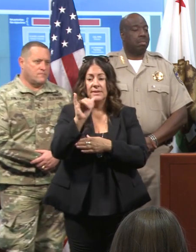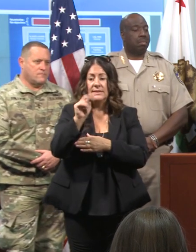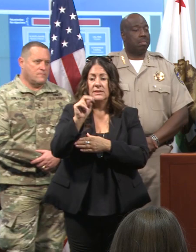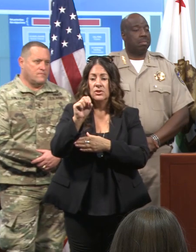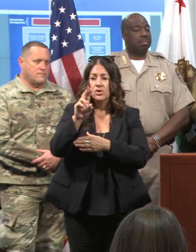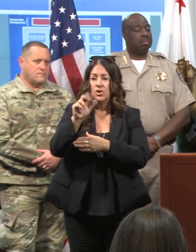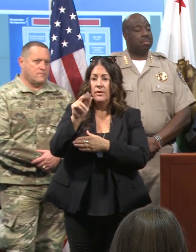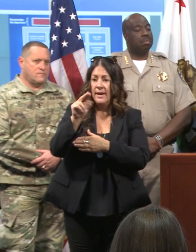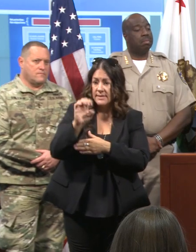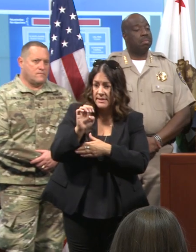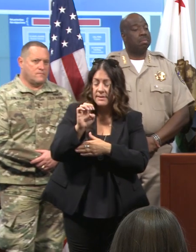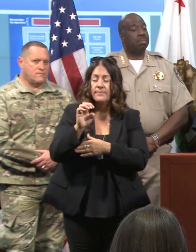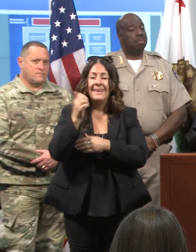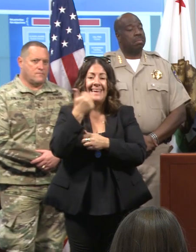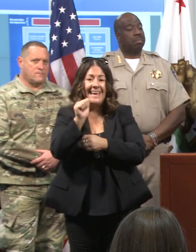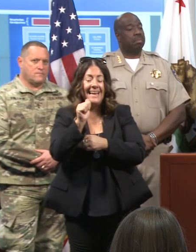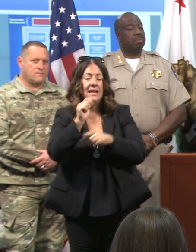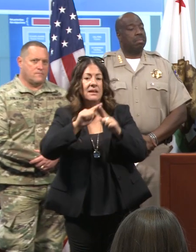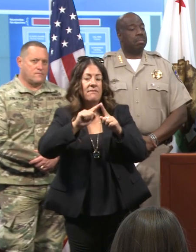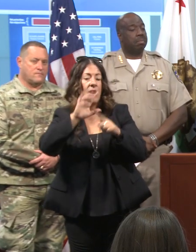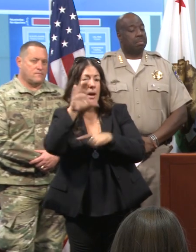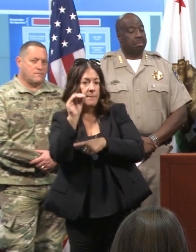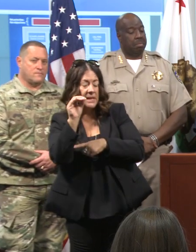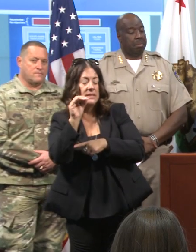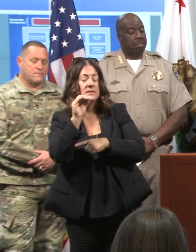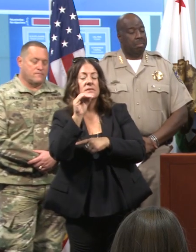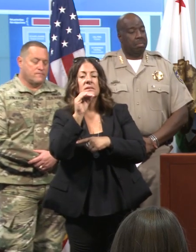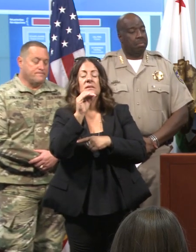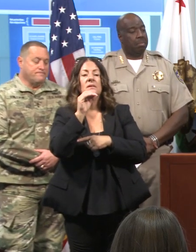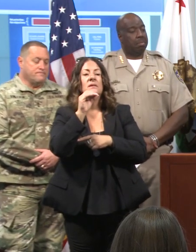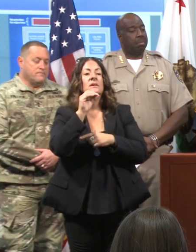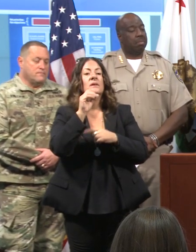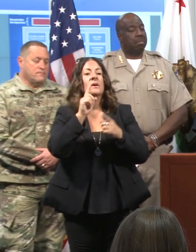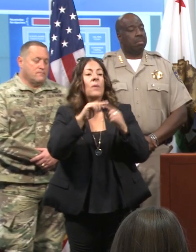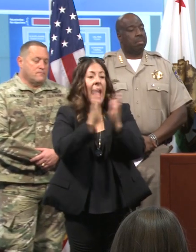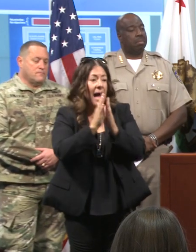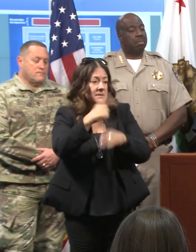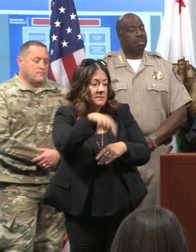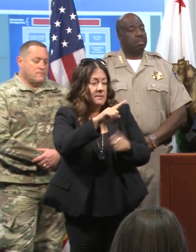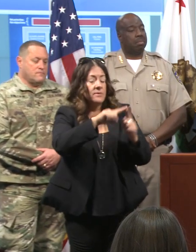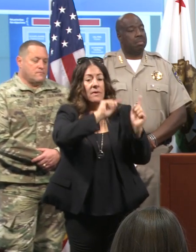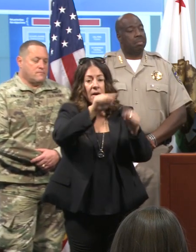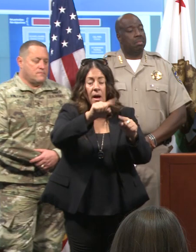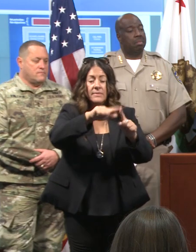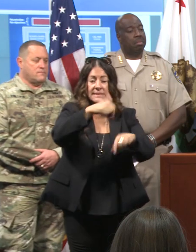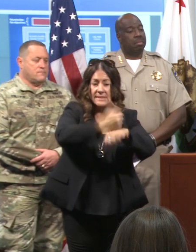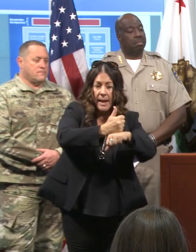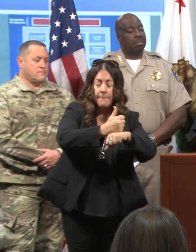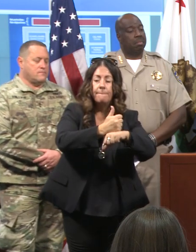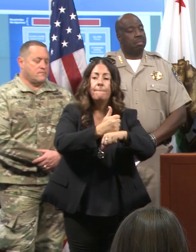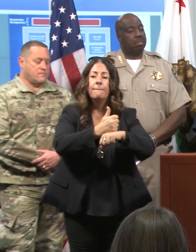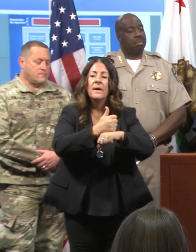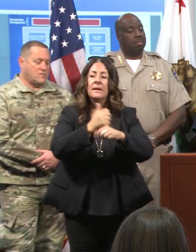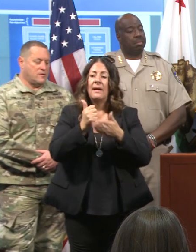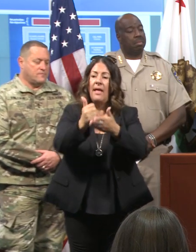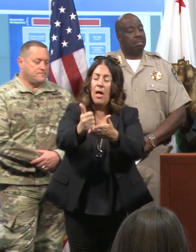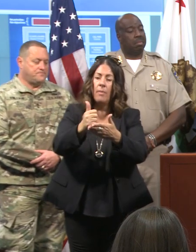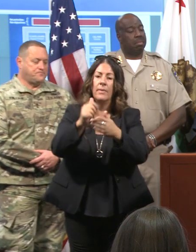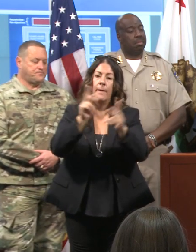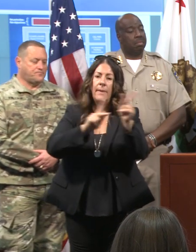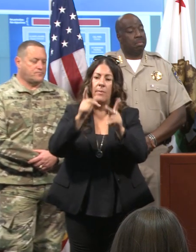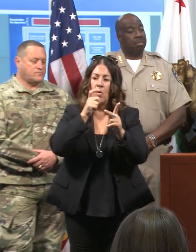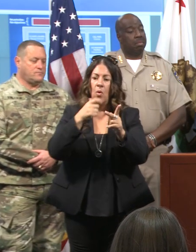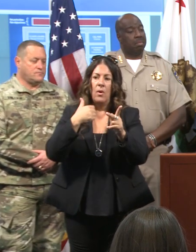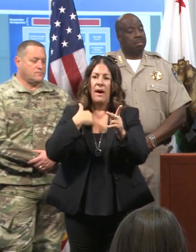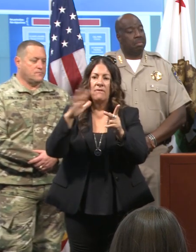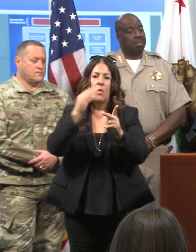and the insurance providers step up and effectively and adequately support the people who have lost homes. And